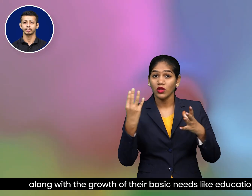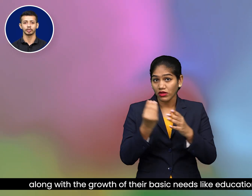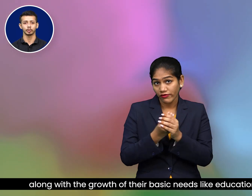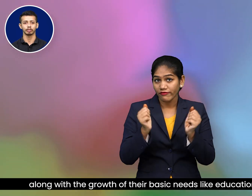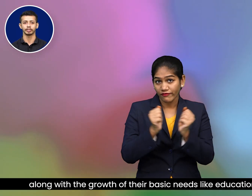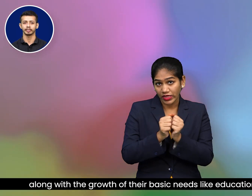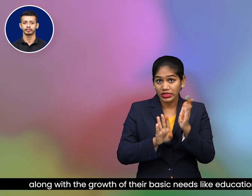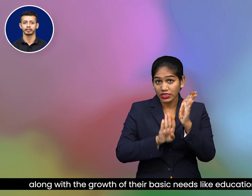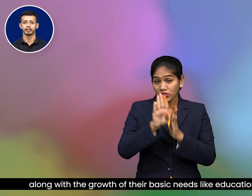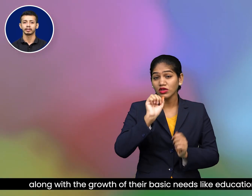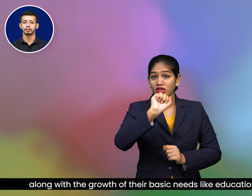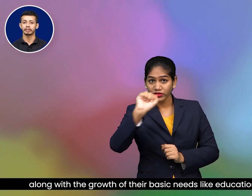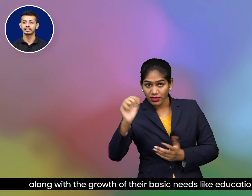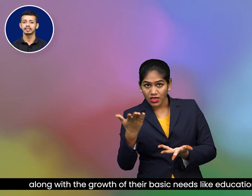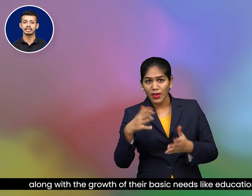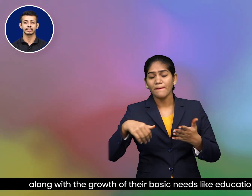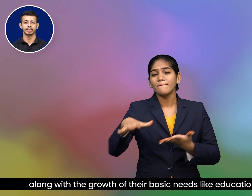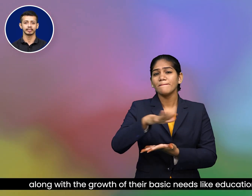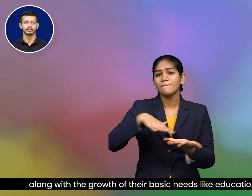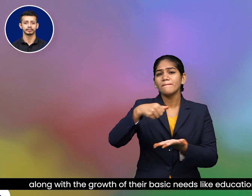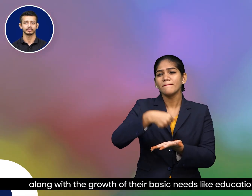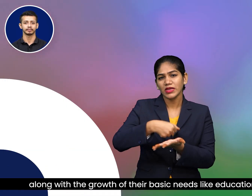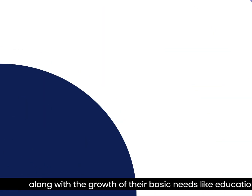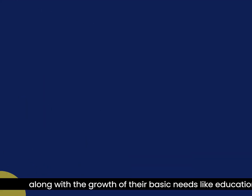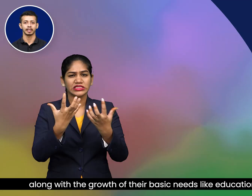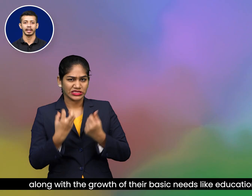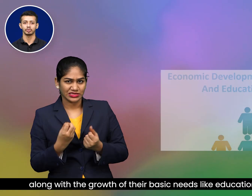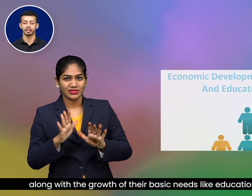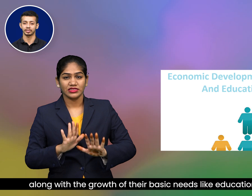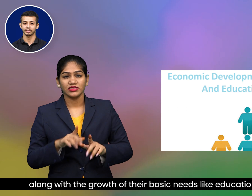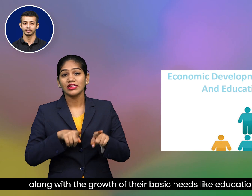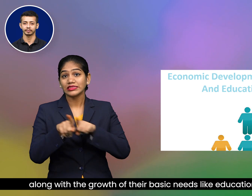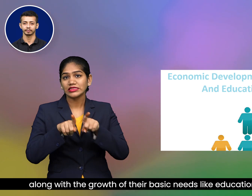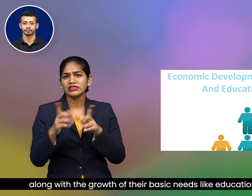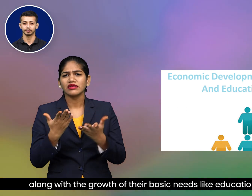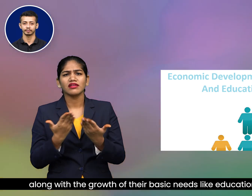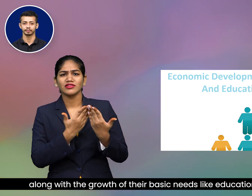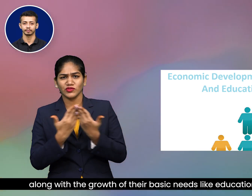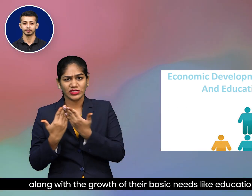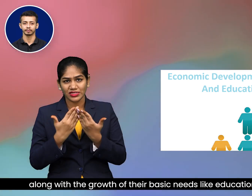along with the growth of their basic needs like education,